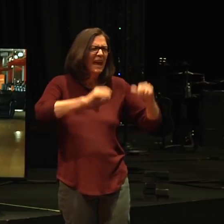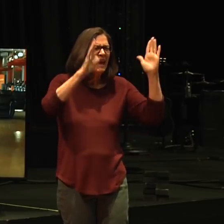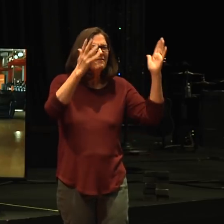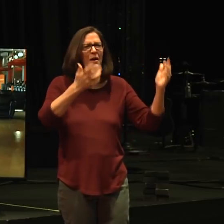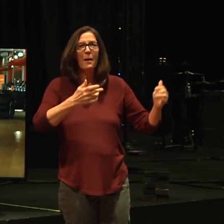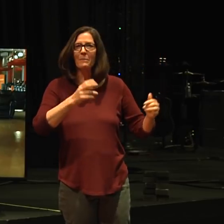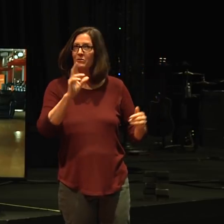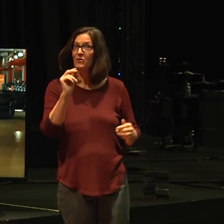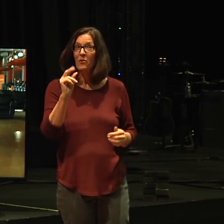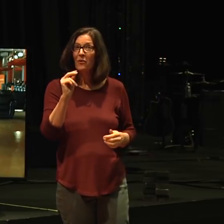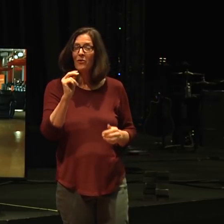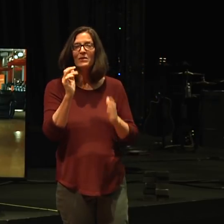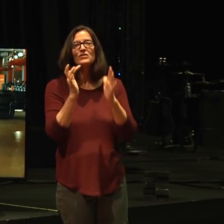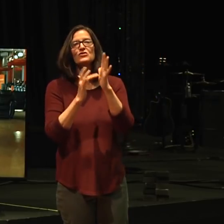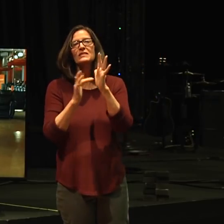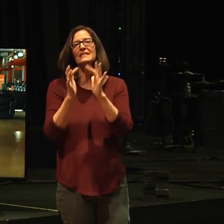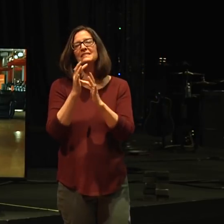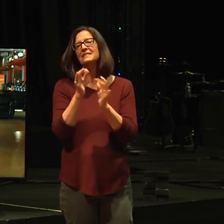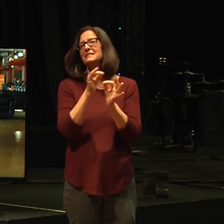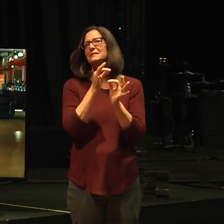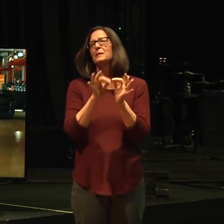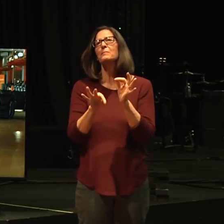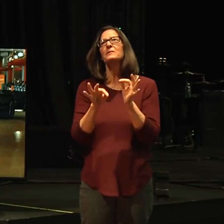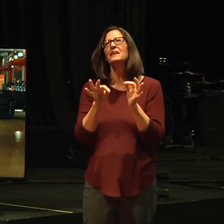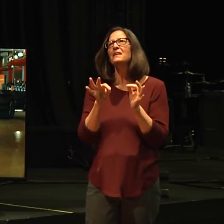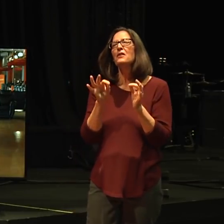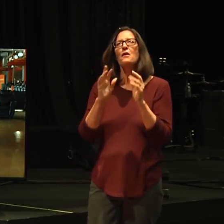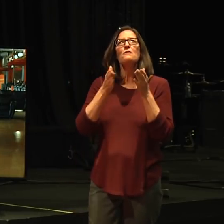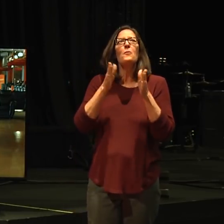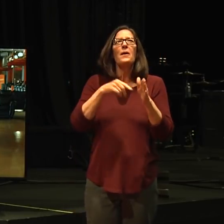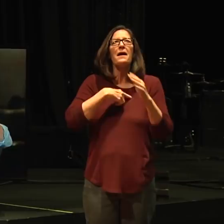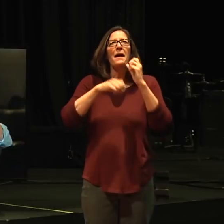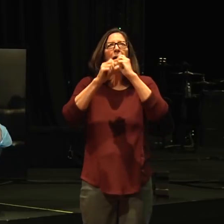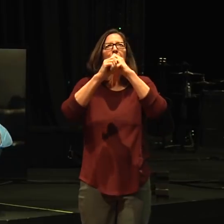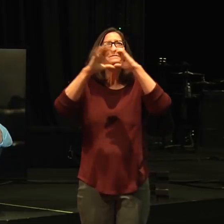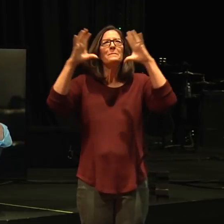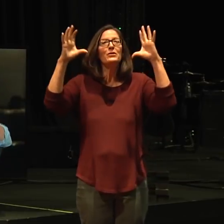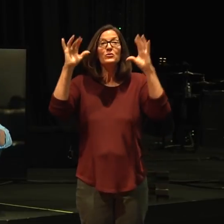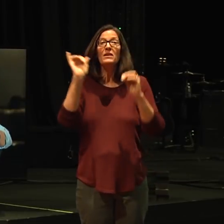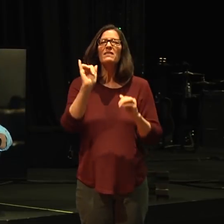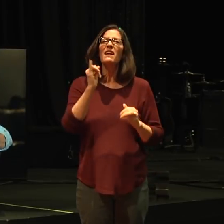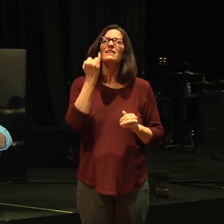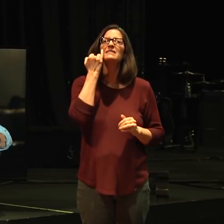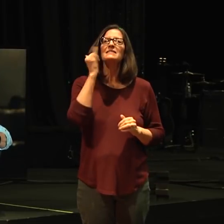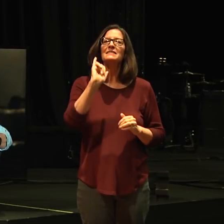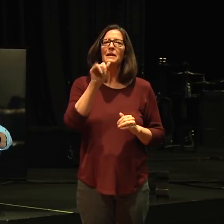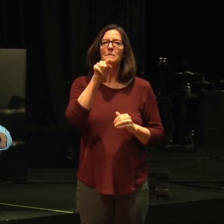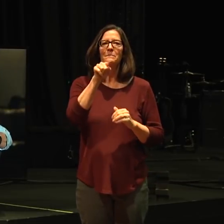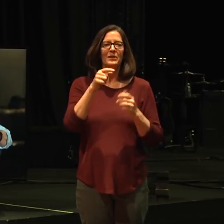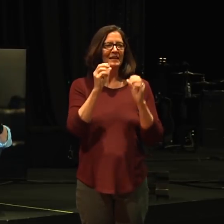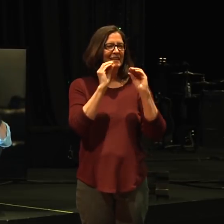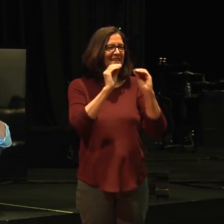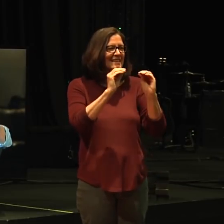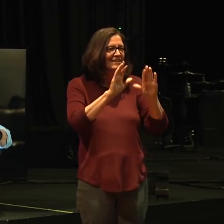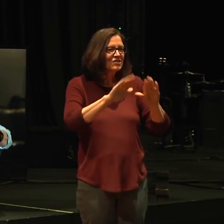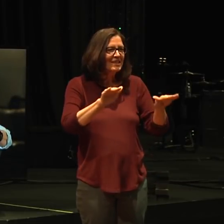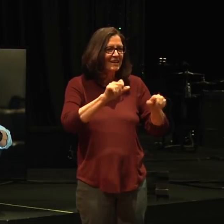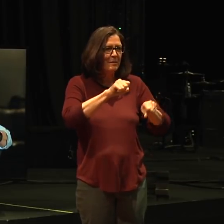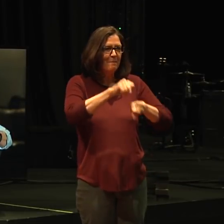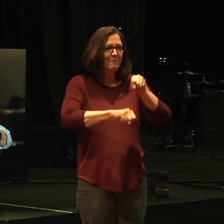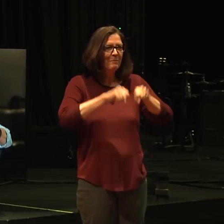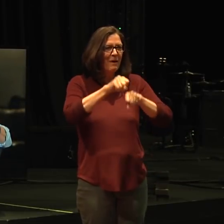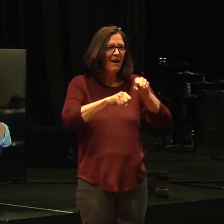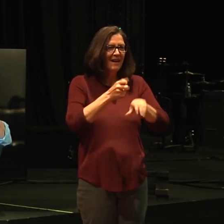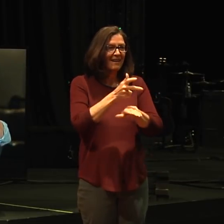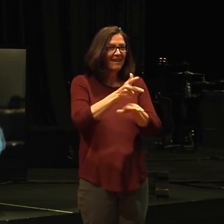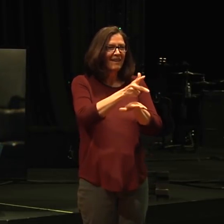he says this, and the way I picture it, I can't prove this, the way I picture it is kind of like you when you were trying to teach your kid to ride a bike and then they crash and